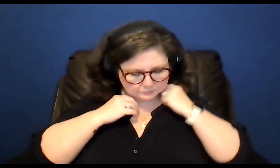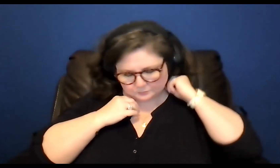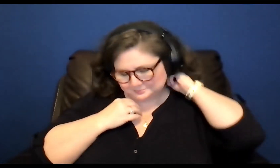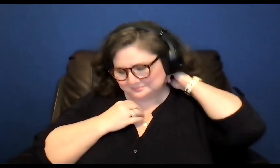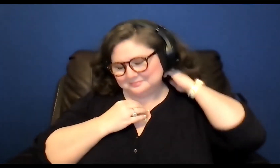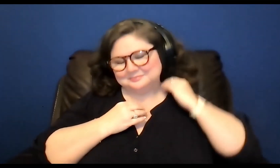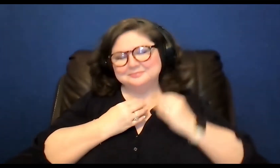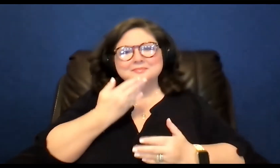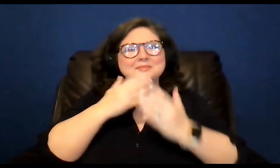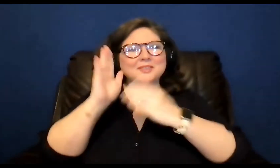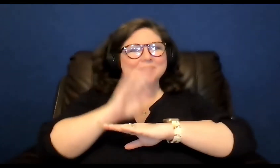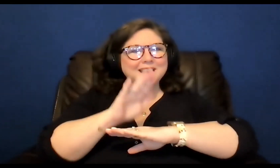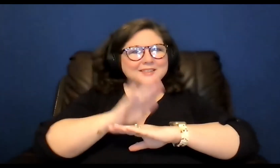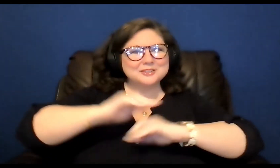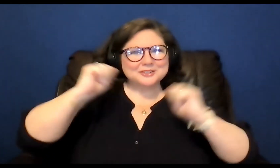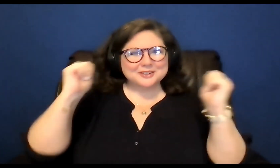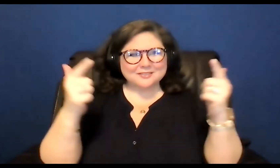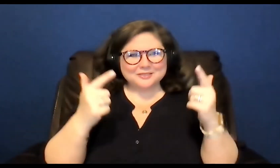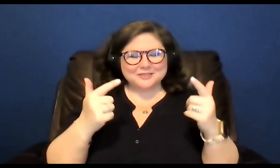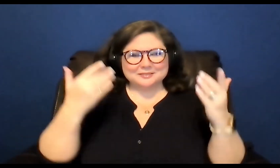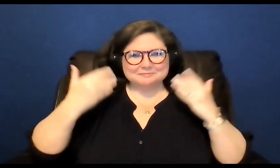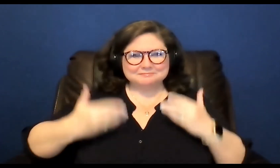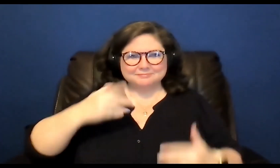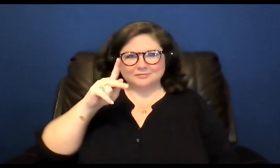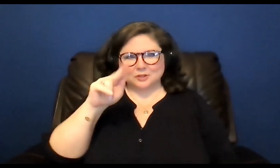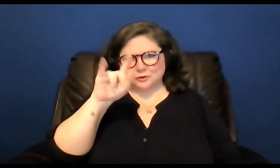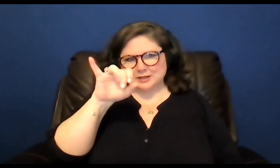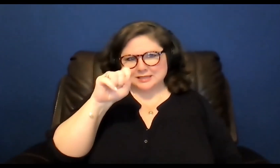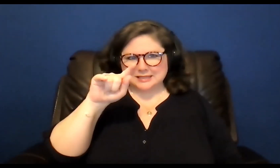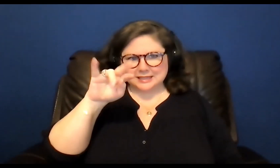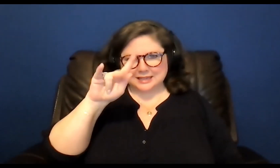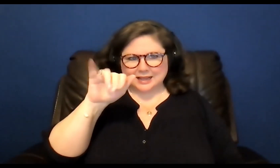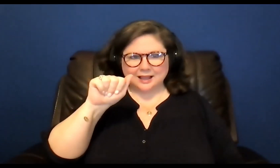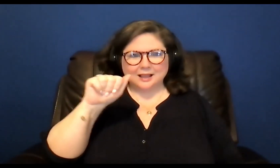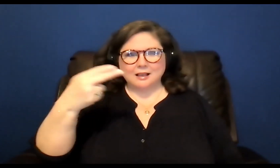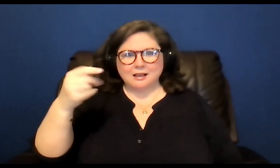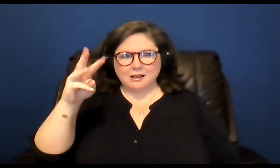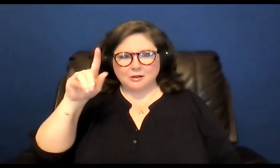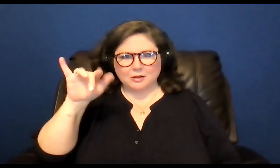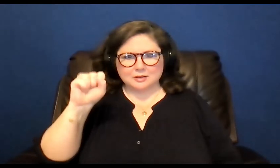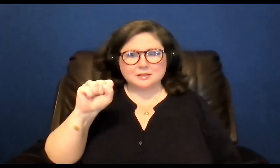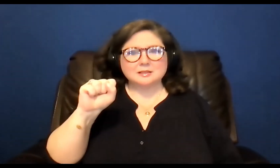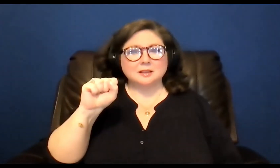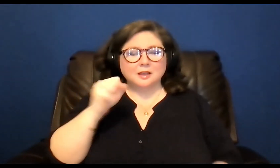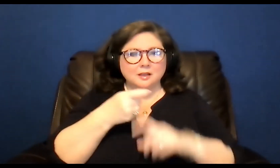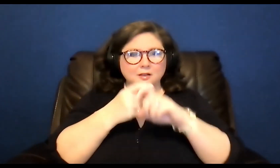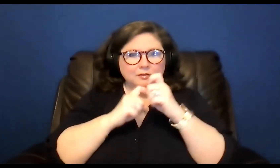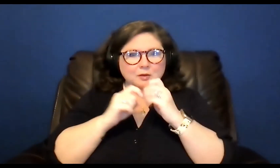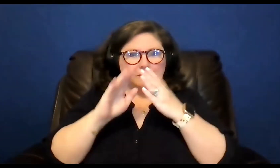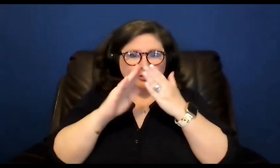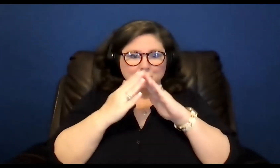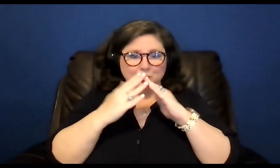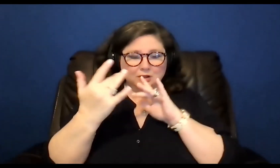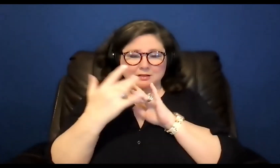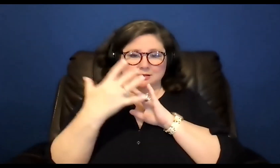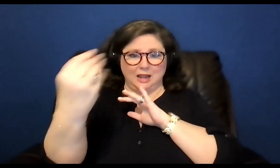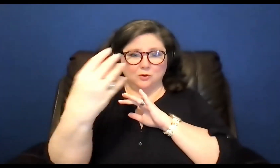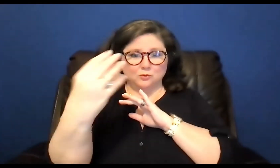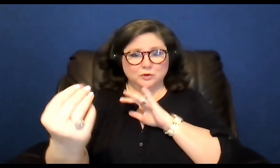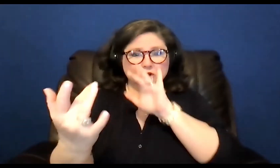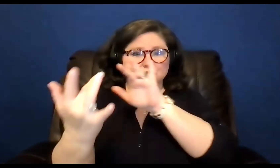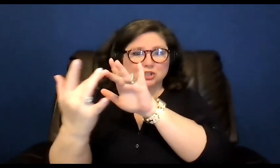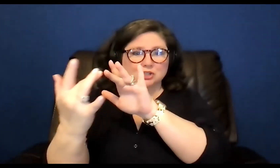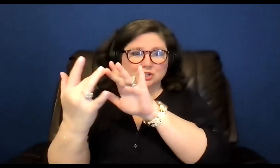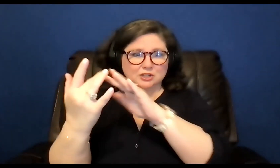Good afternoon, everyone. I am Christina Hawes from Wilmot's Office of Community Outreach, Engagement, and Disparities. Welcome,